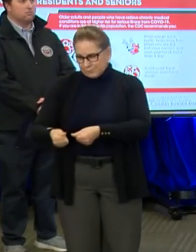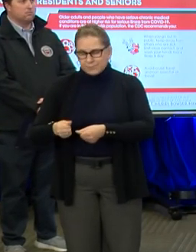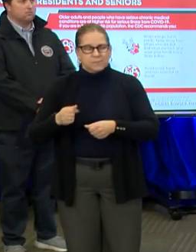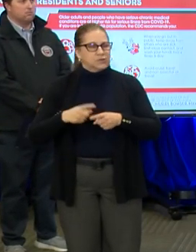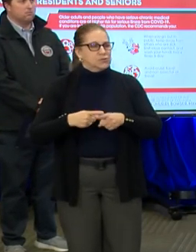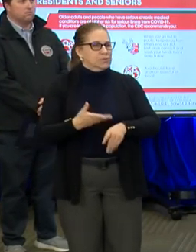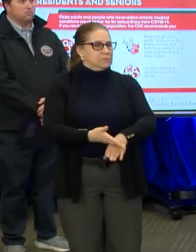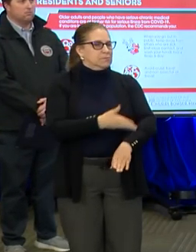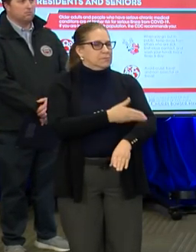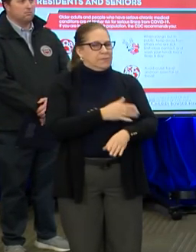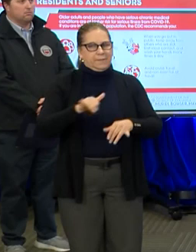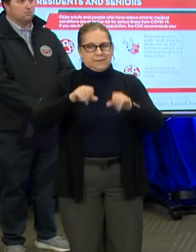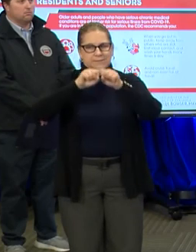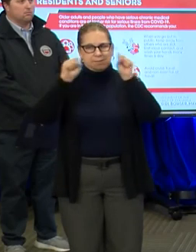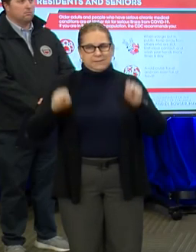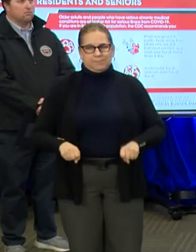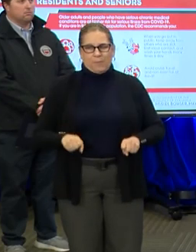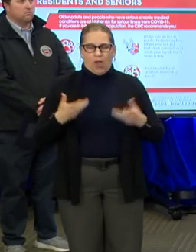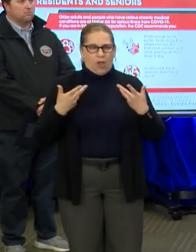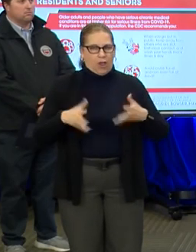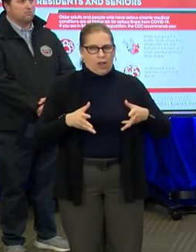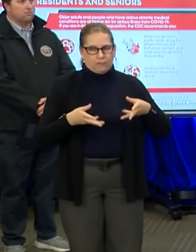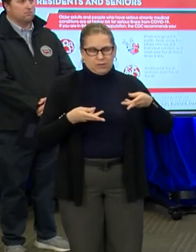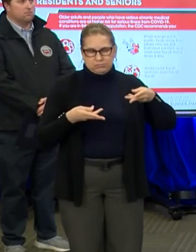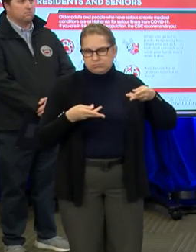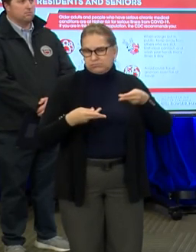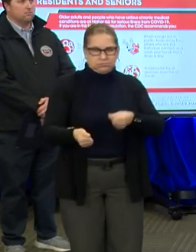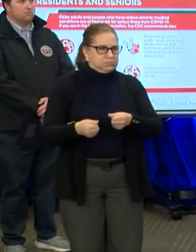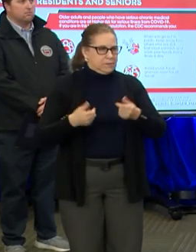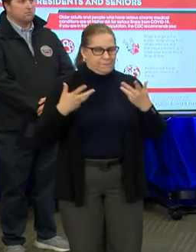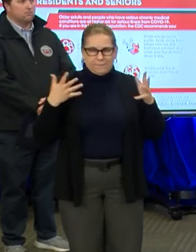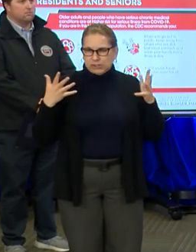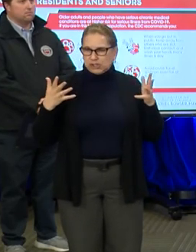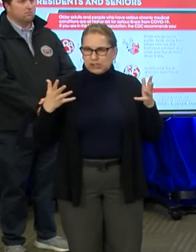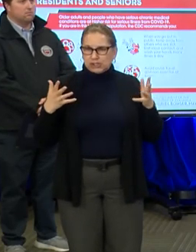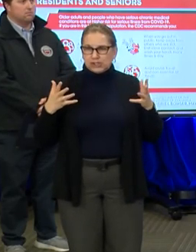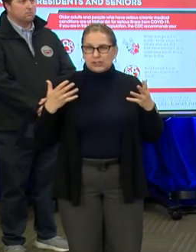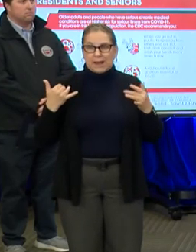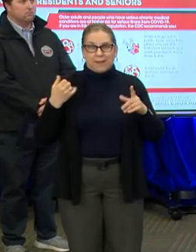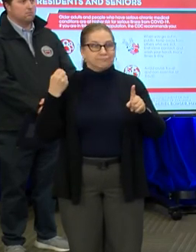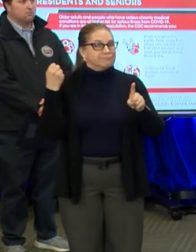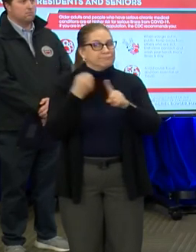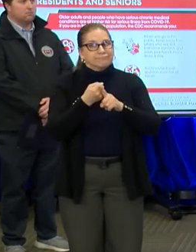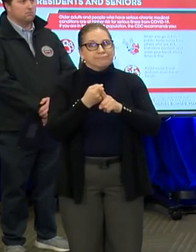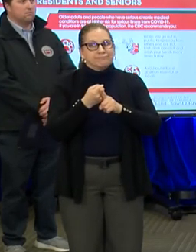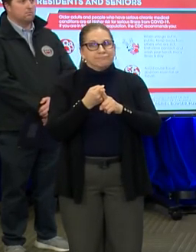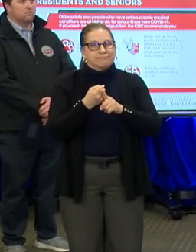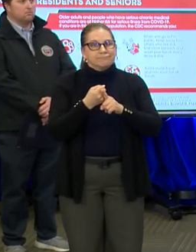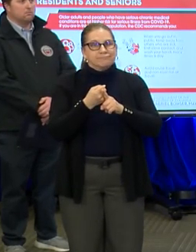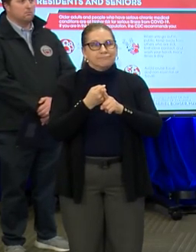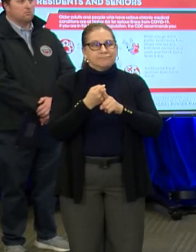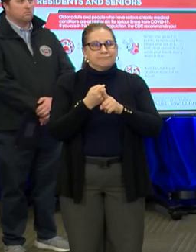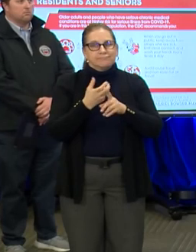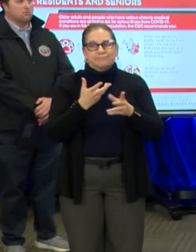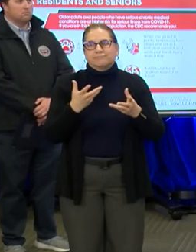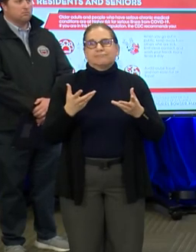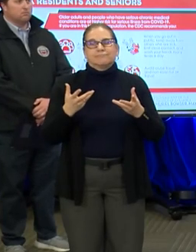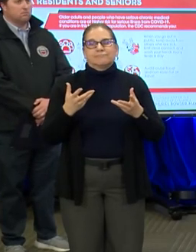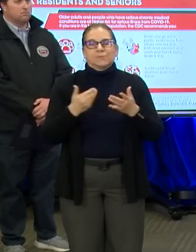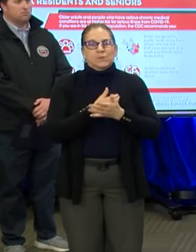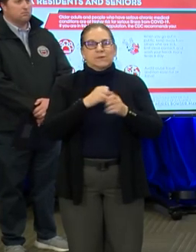funded and planned. Unfortunately, this pandemic happened before it was in, the new system is in place.